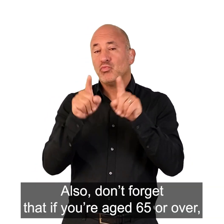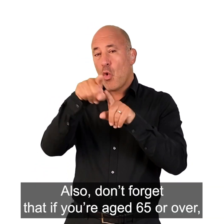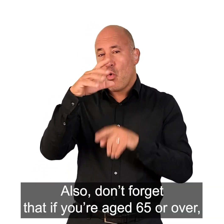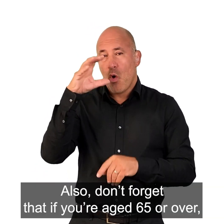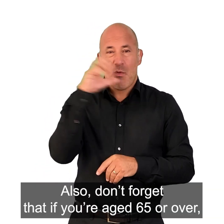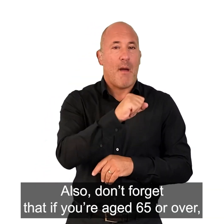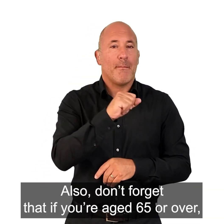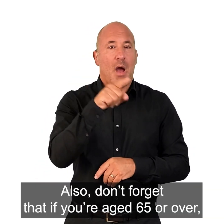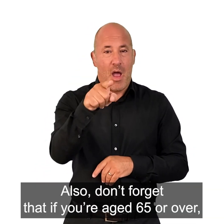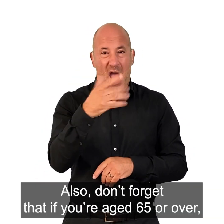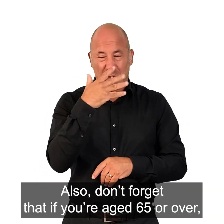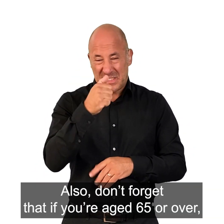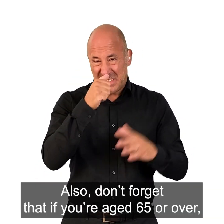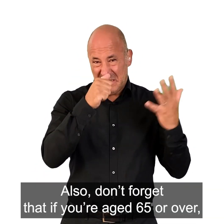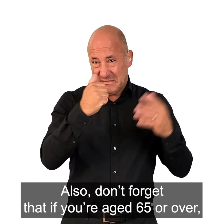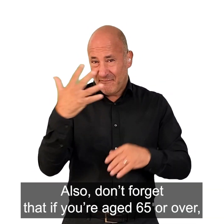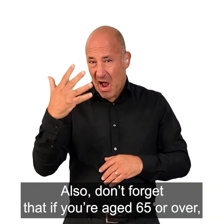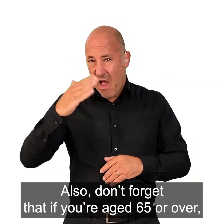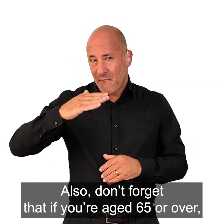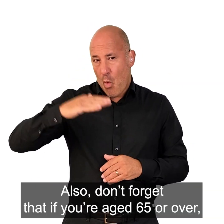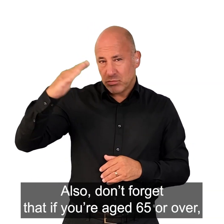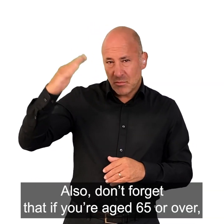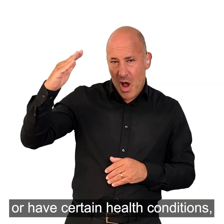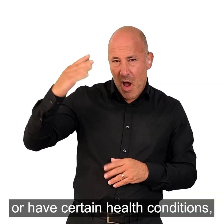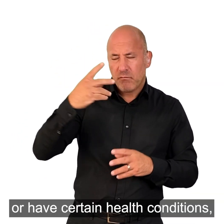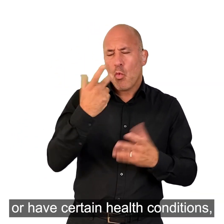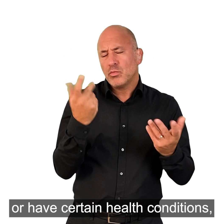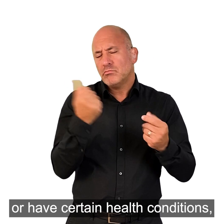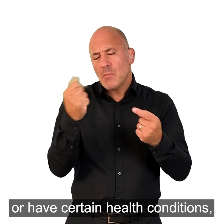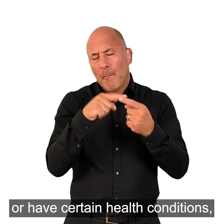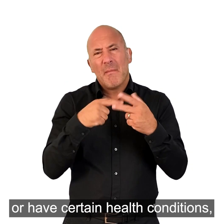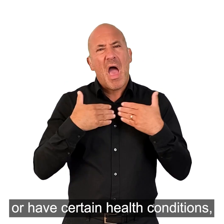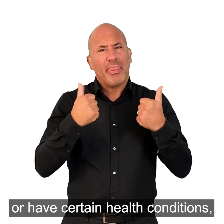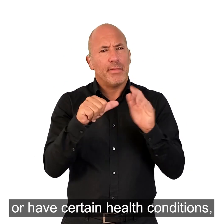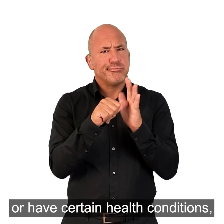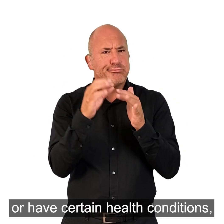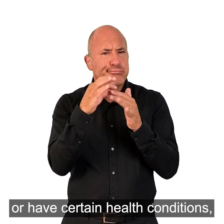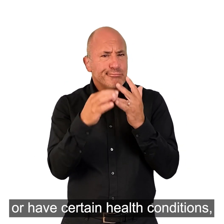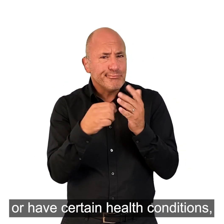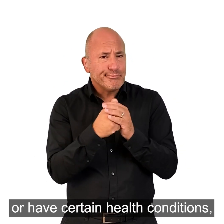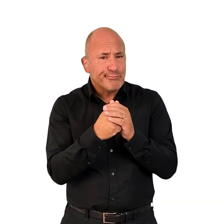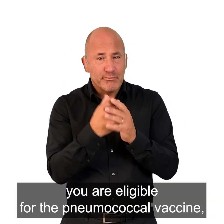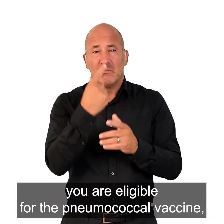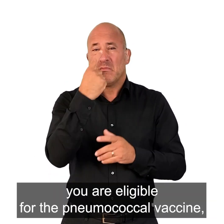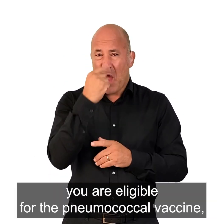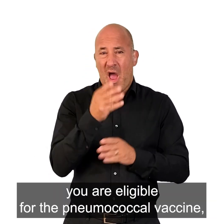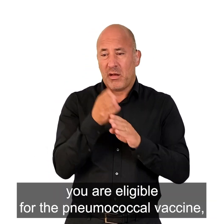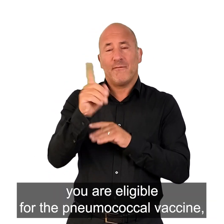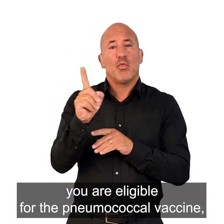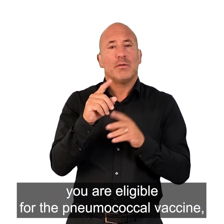Also, don't forget that if you're aged 65 or over, or have certain health conditions, you are eligible for